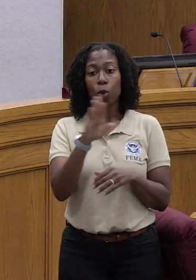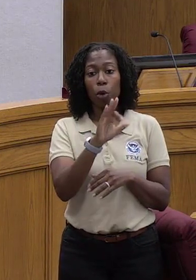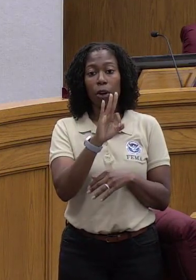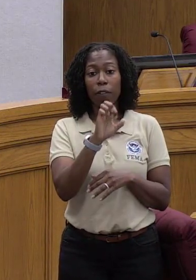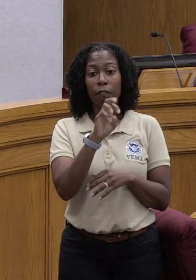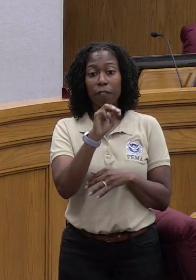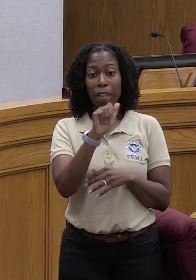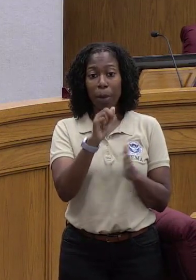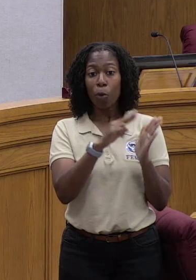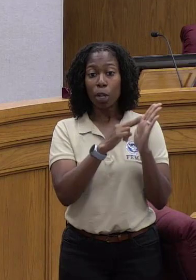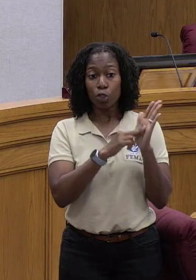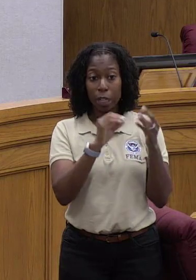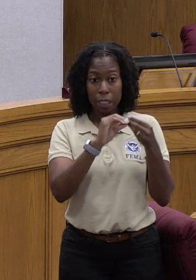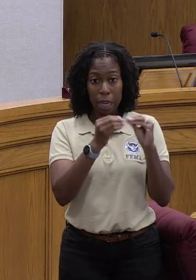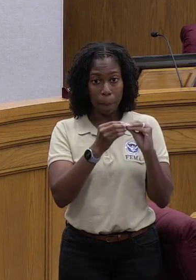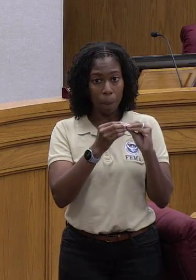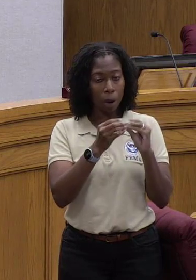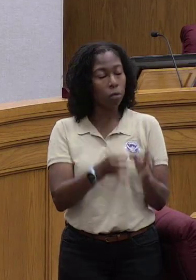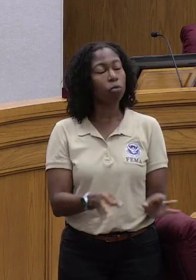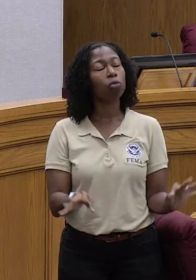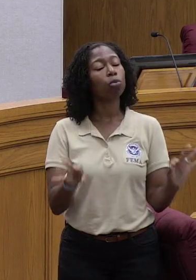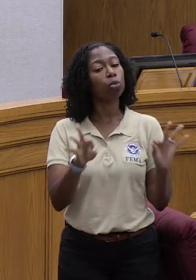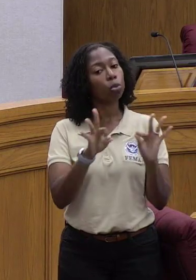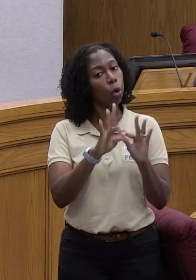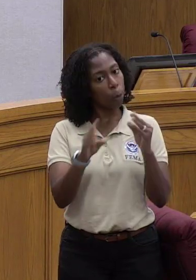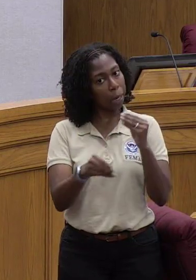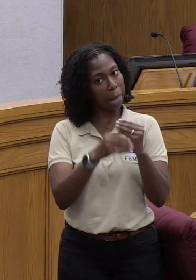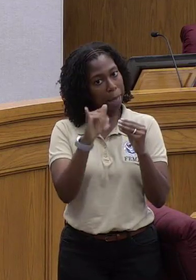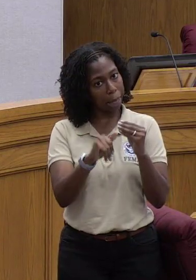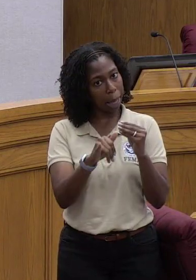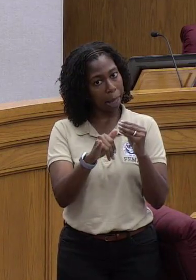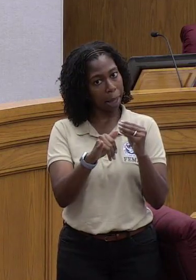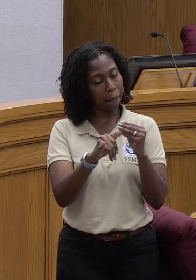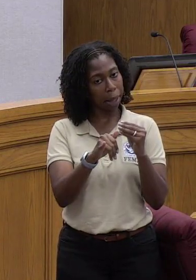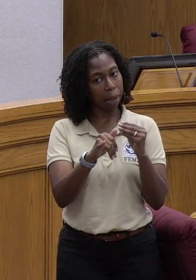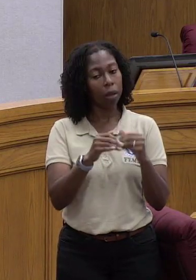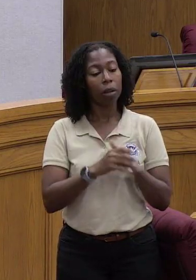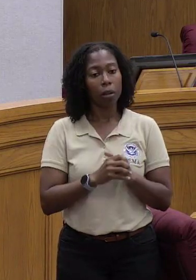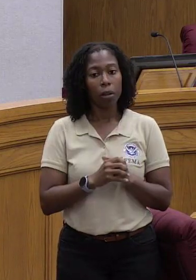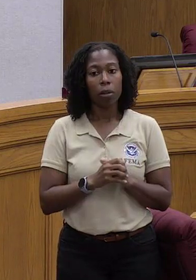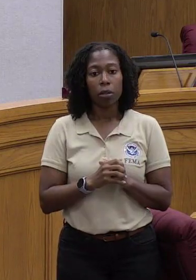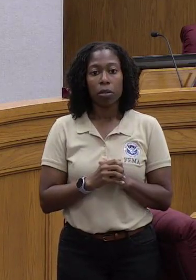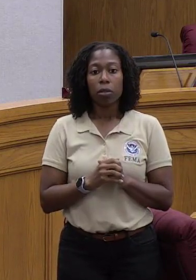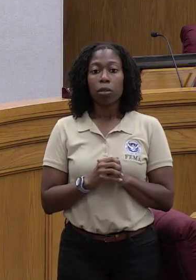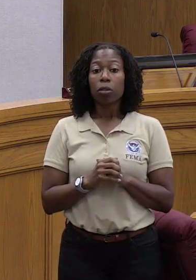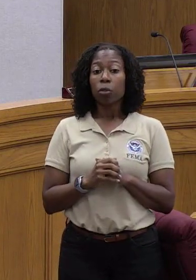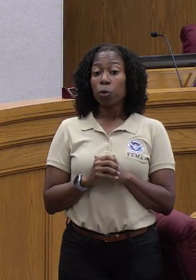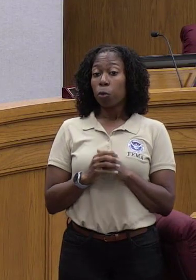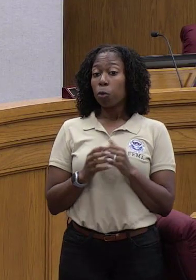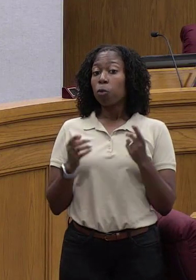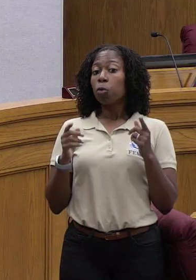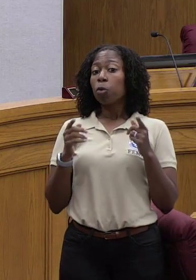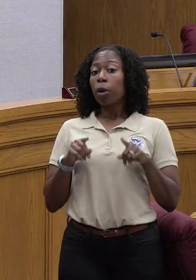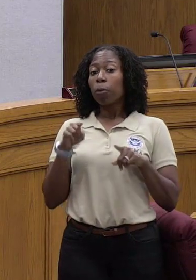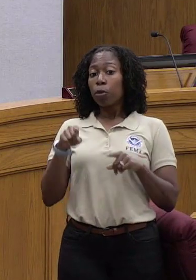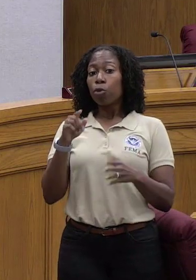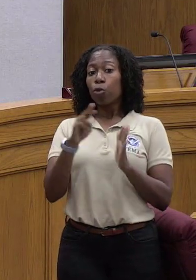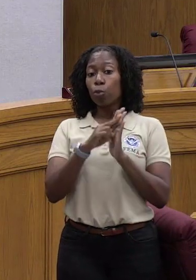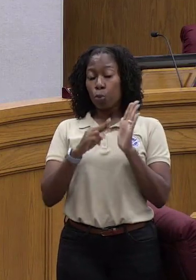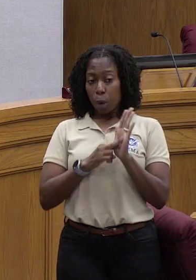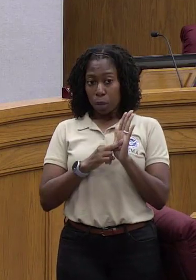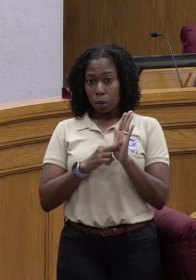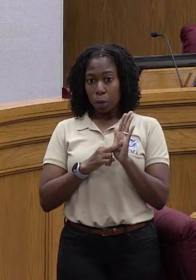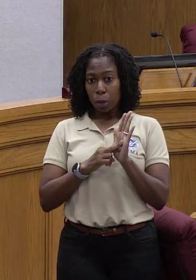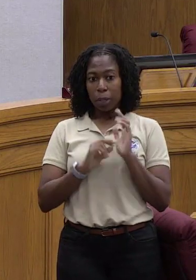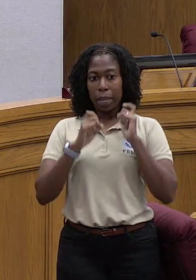FEMA registration number, that unique FEMA registration number that everyone who registered with FEMA received at the time of